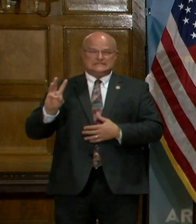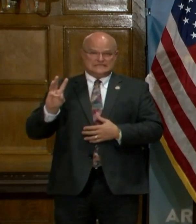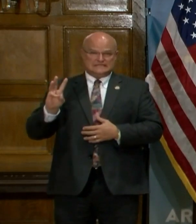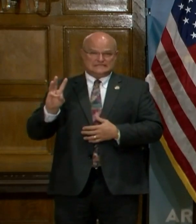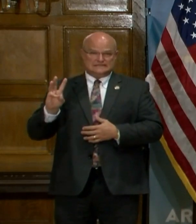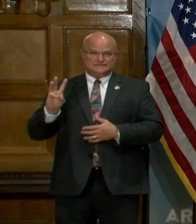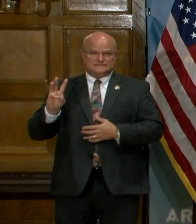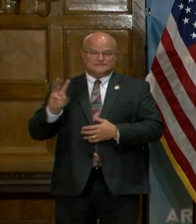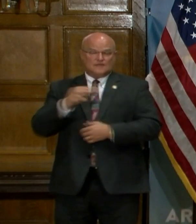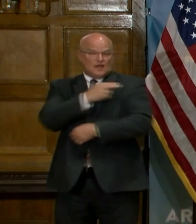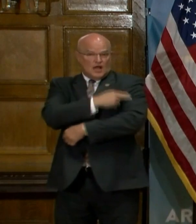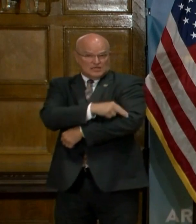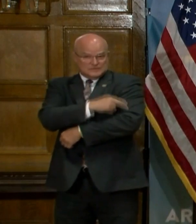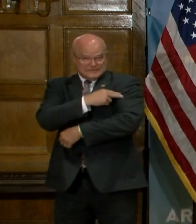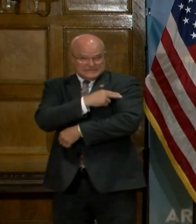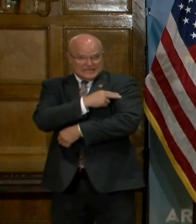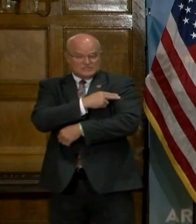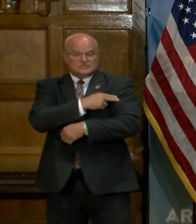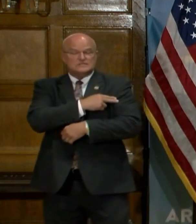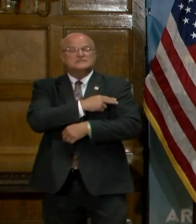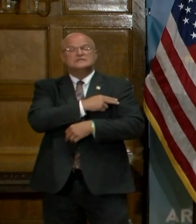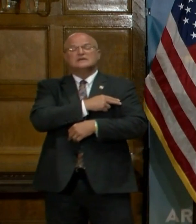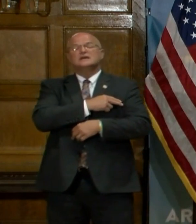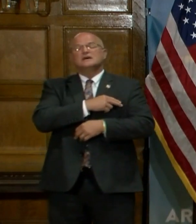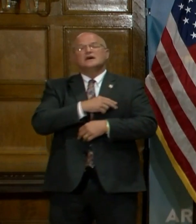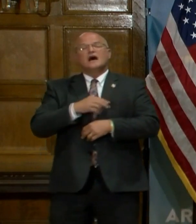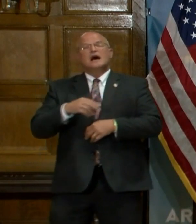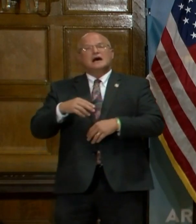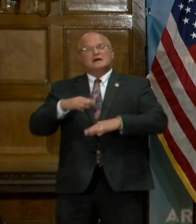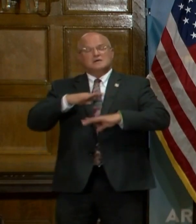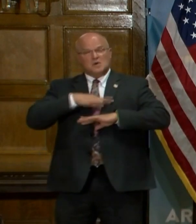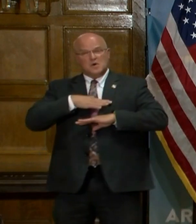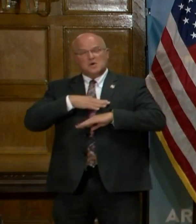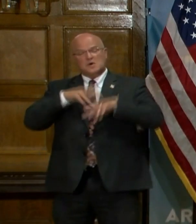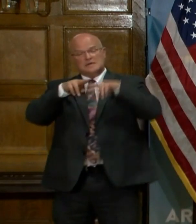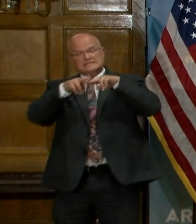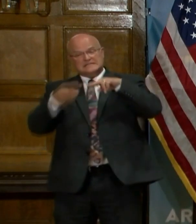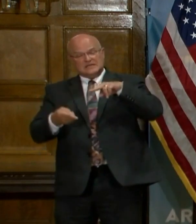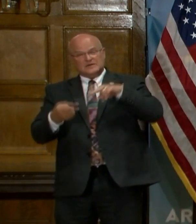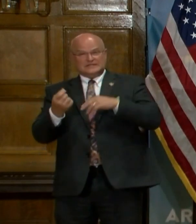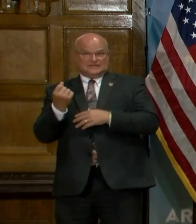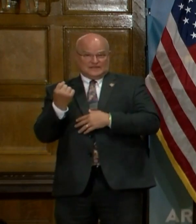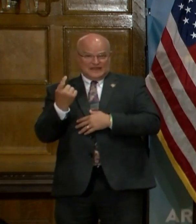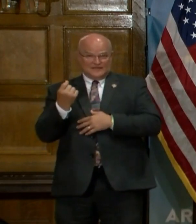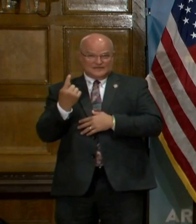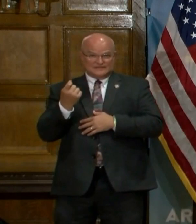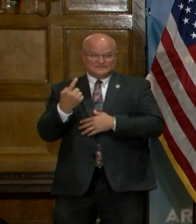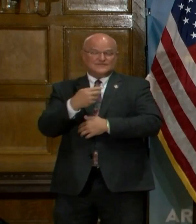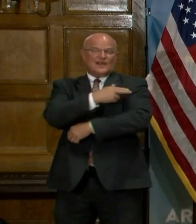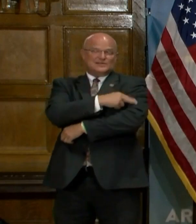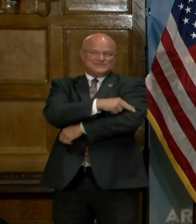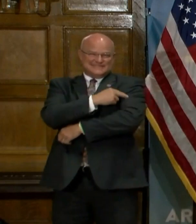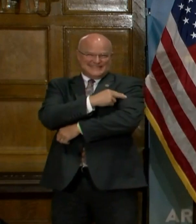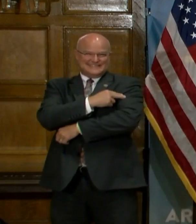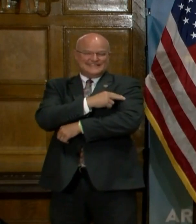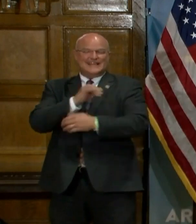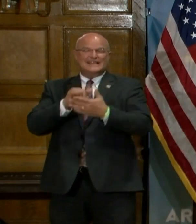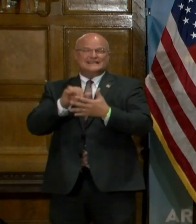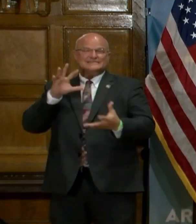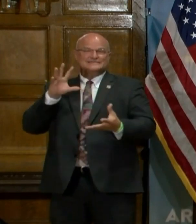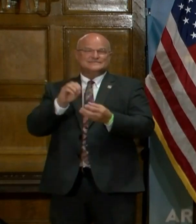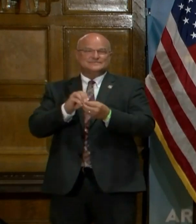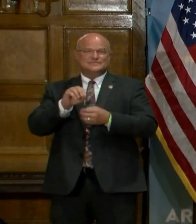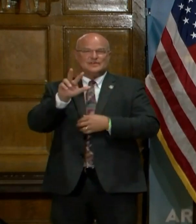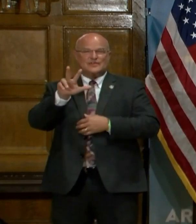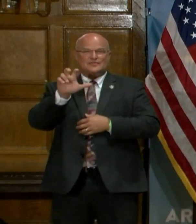25,246. Hospitalizations, I was very pleased that we had a decrease of 11 in hospitalizations. That brings that